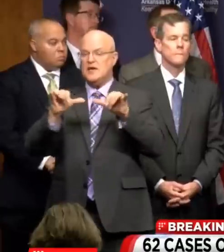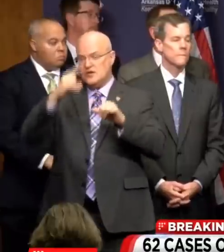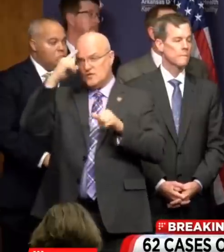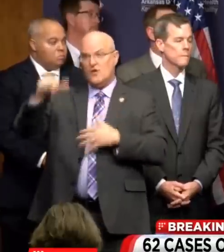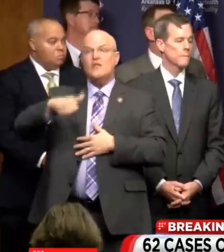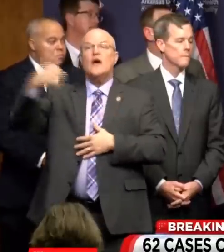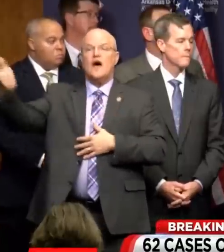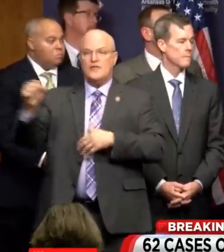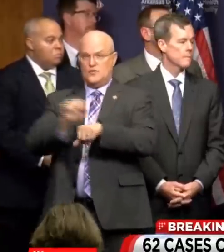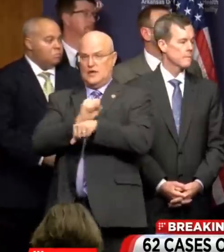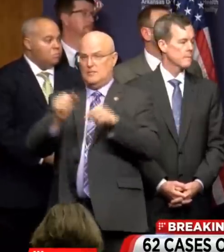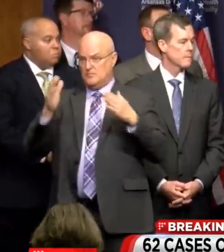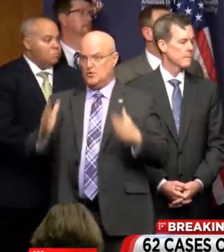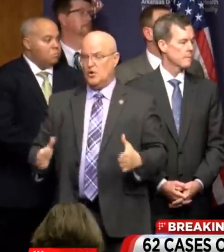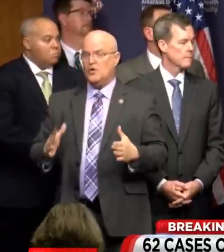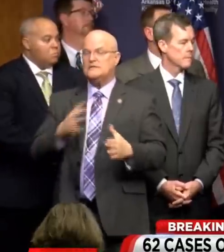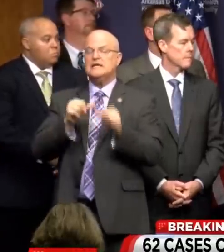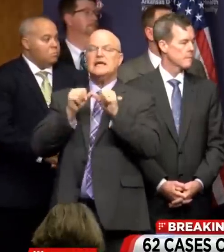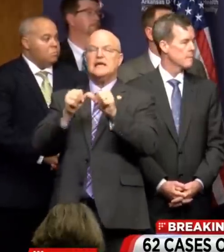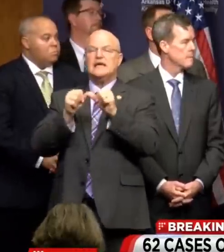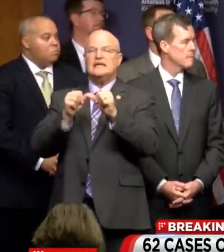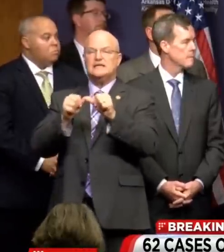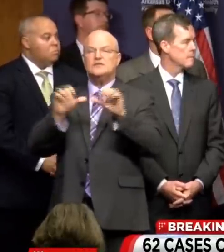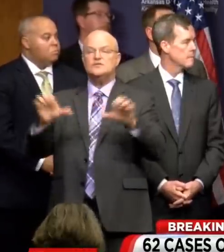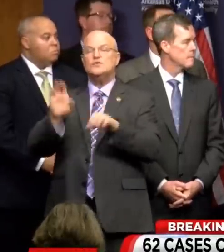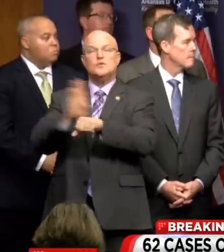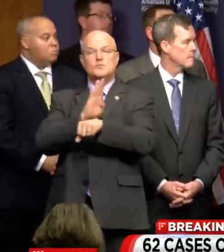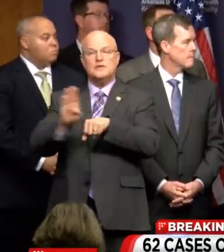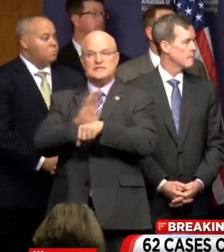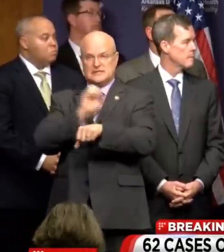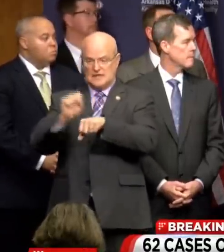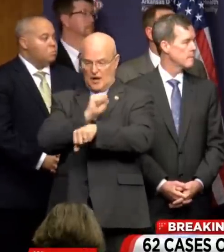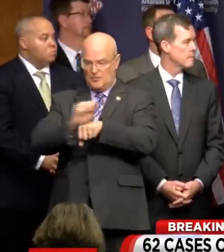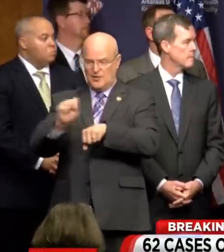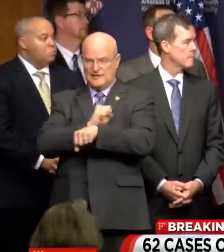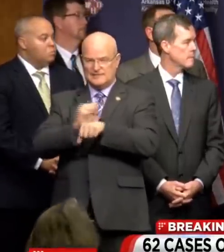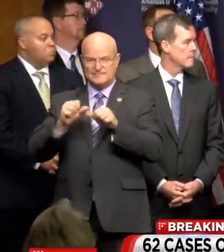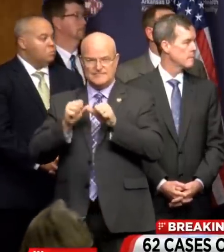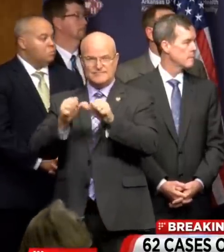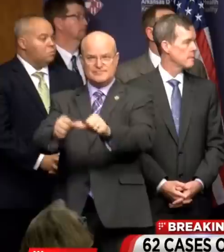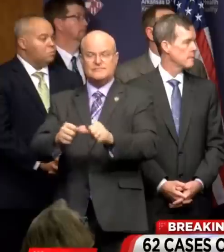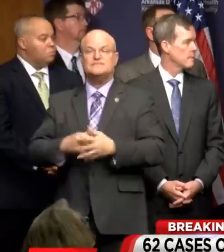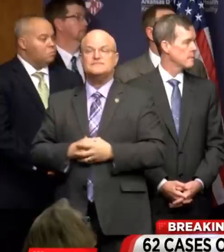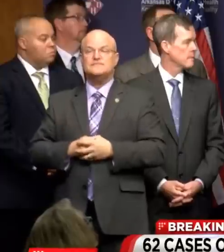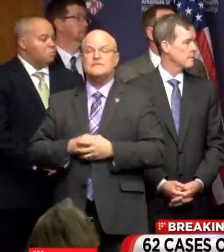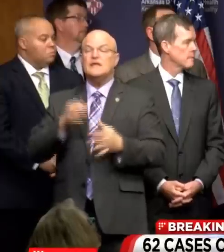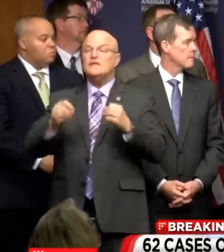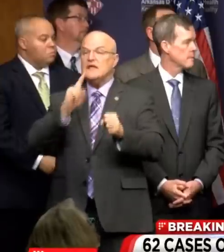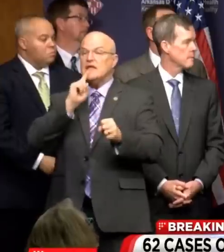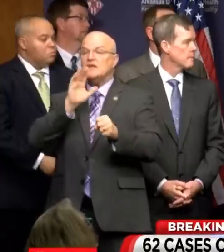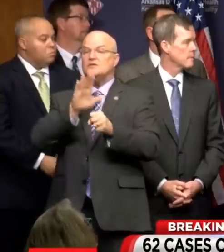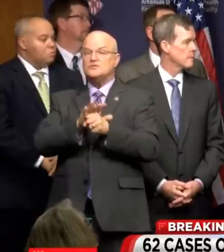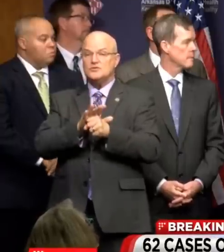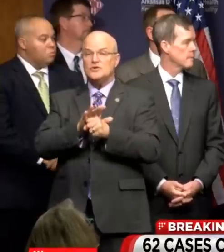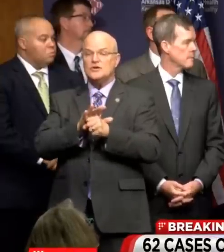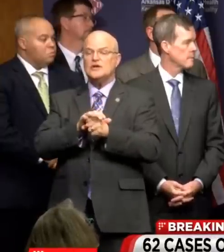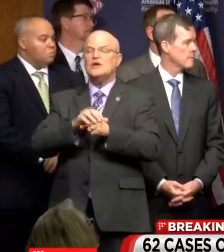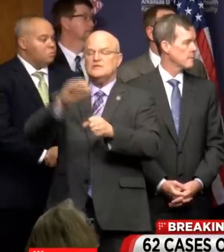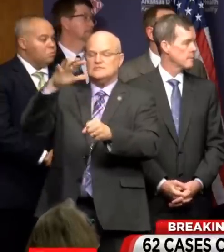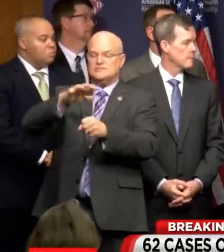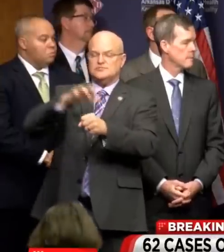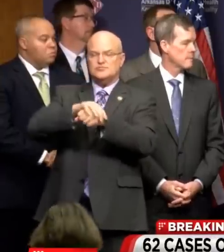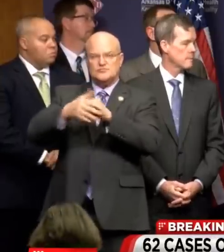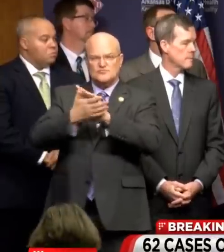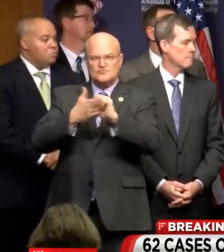other employees and continue to do your business operations. Also, if you can ensure availability of hand